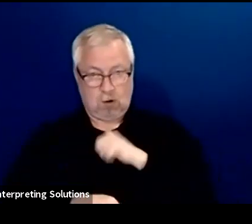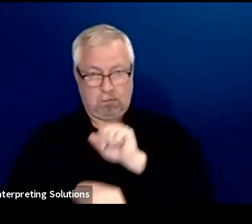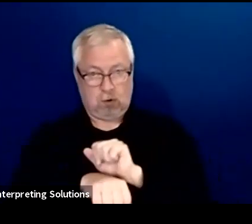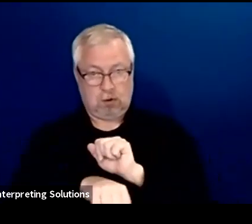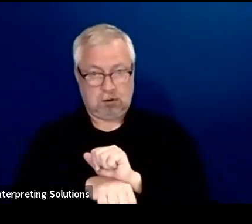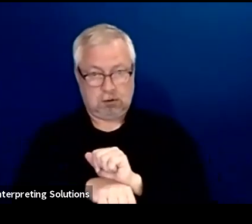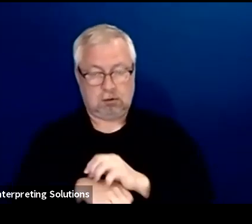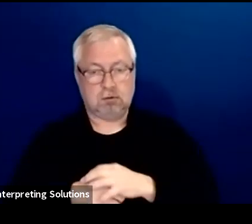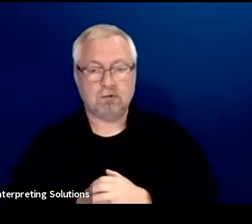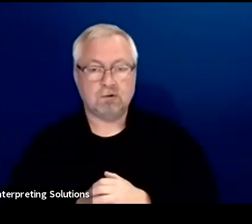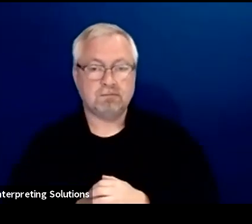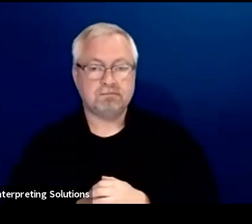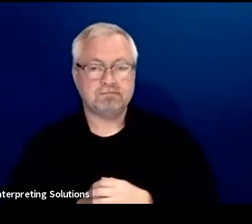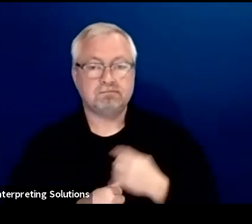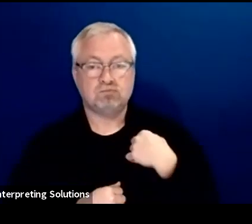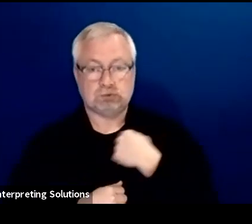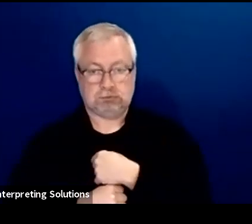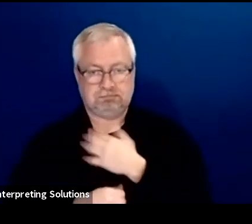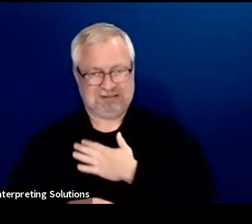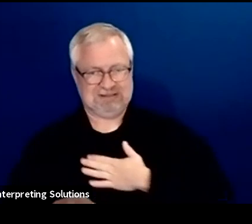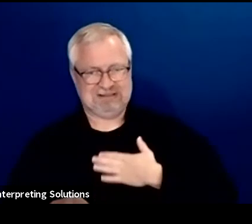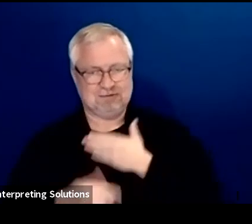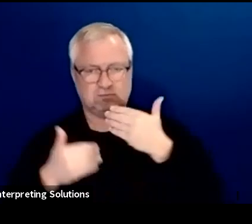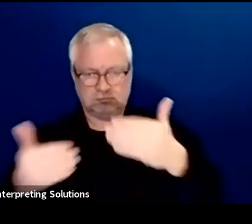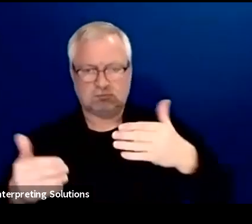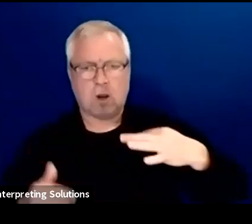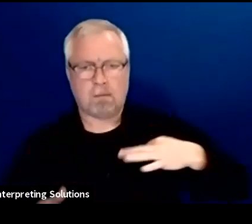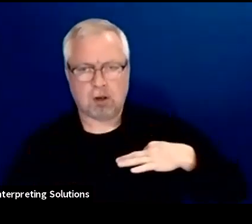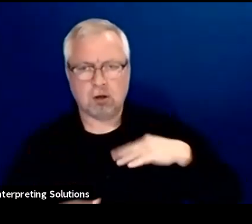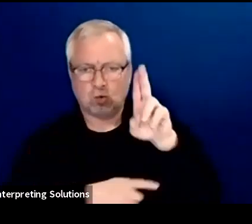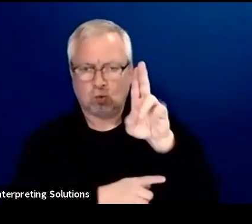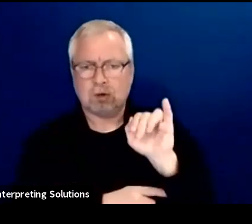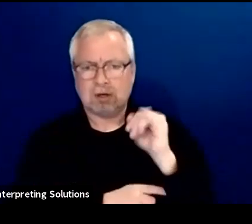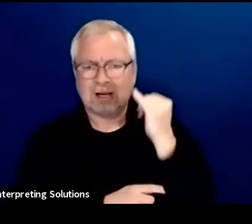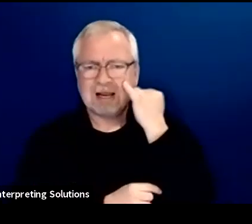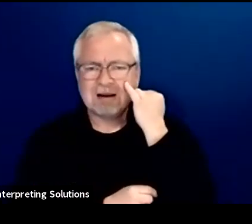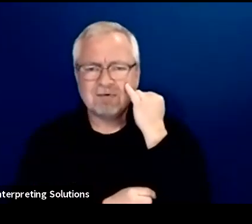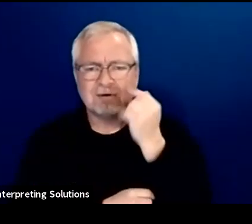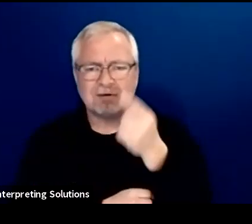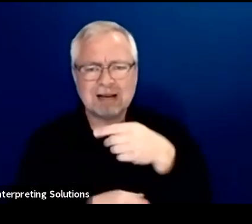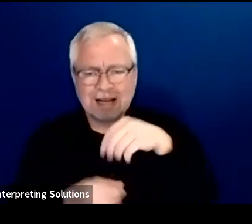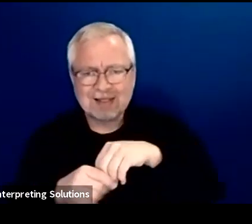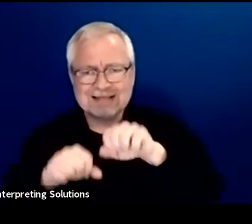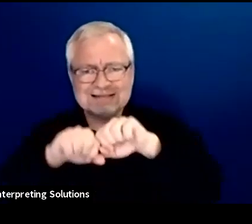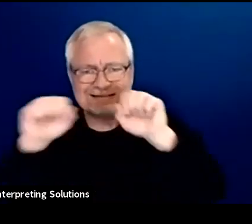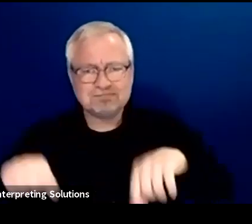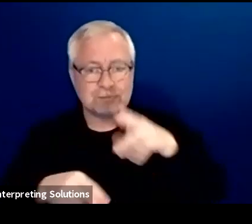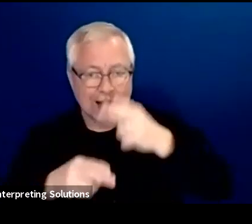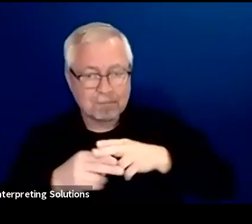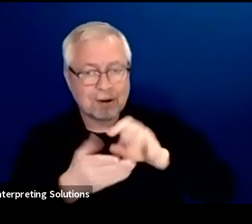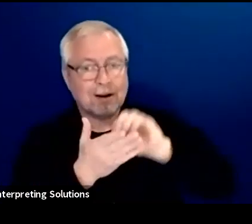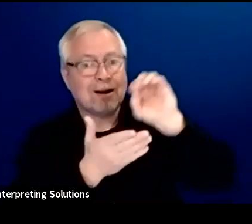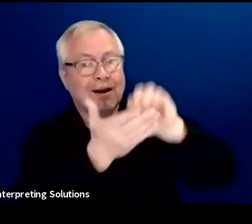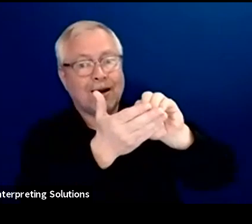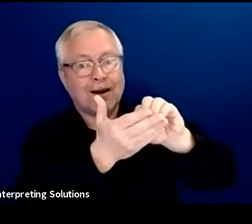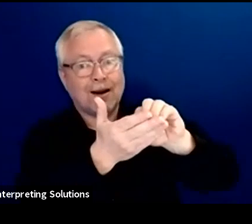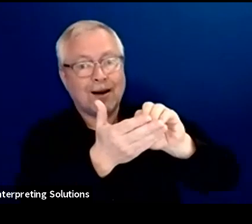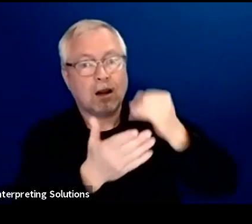please apply now for unemployment insurance. Getting your account into the system, getting your name on our docket, even though you'll be issued a denial